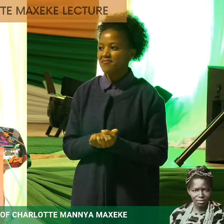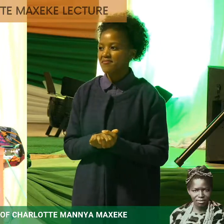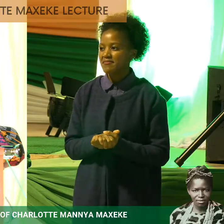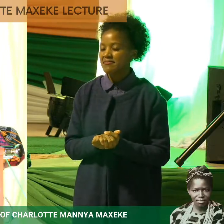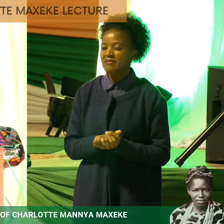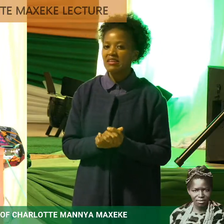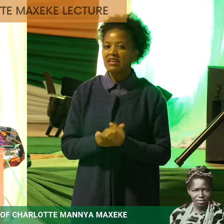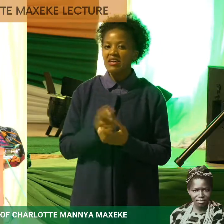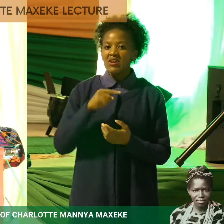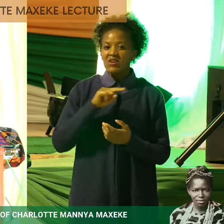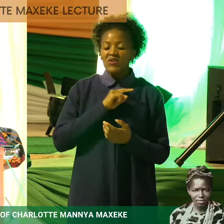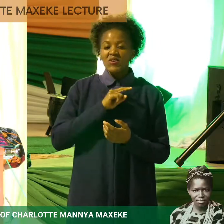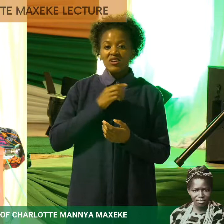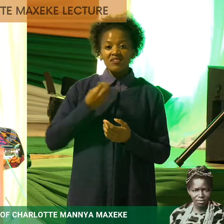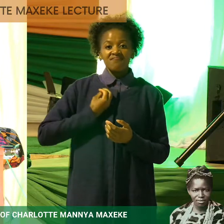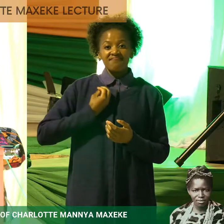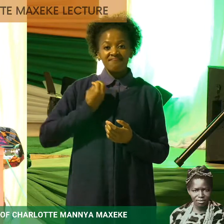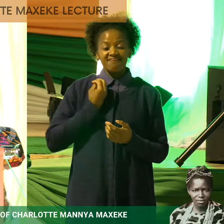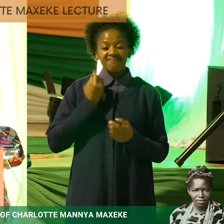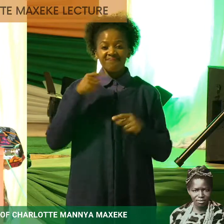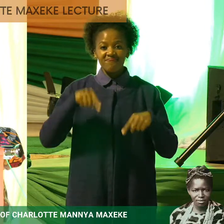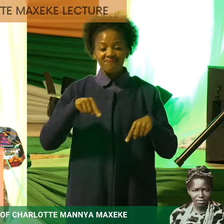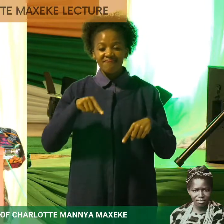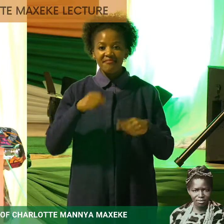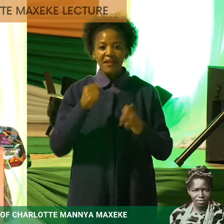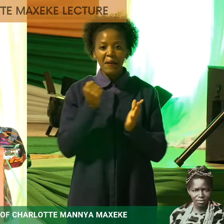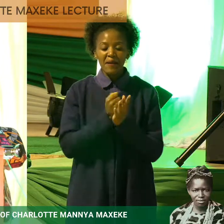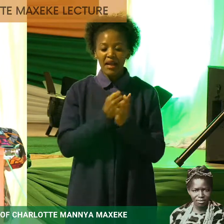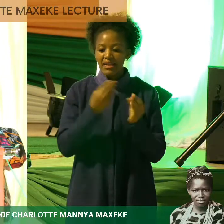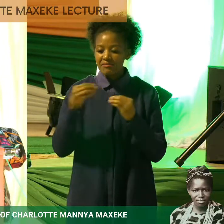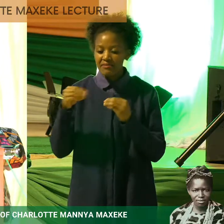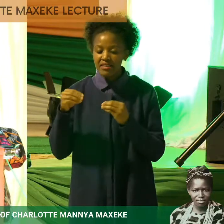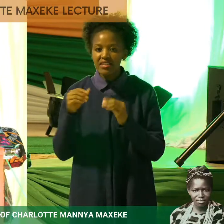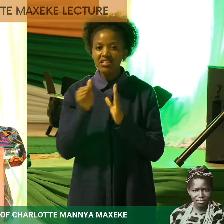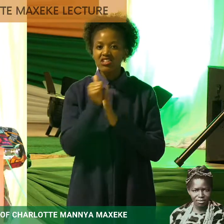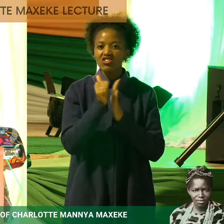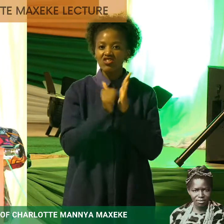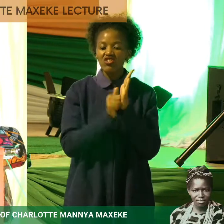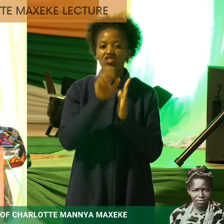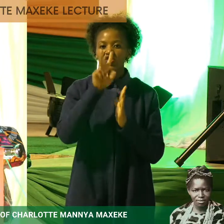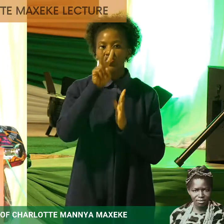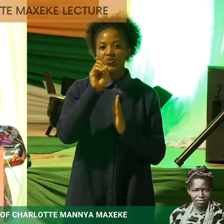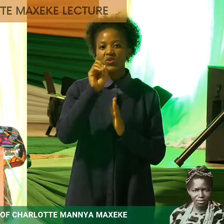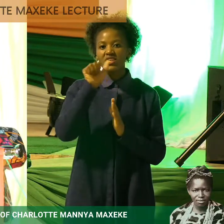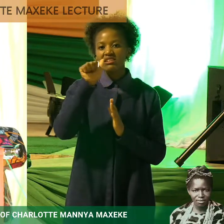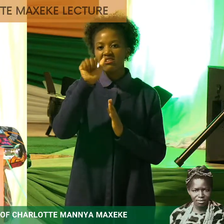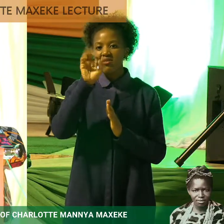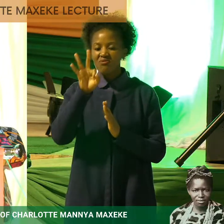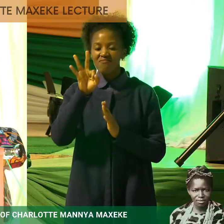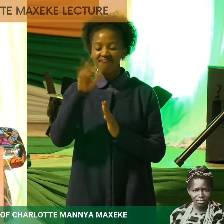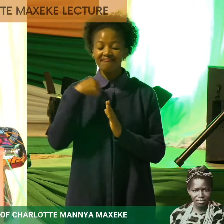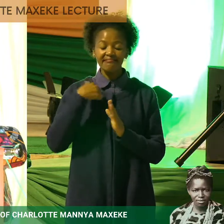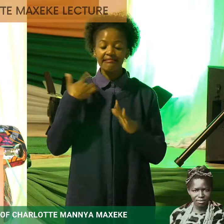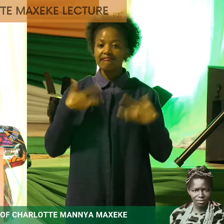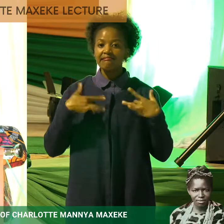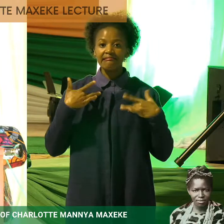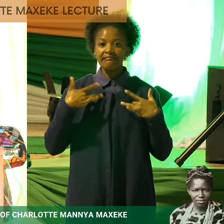As young people today, we should be preoccupied in Agenda 2063. And I'm so excited,